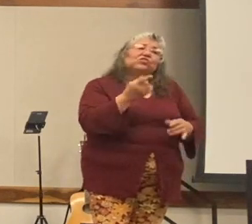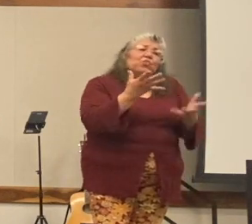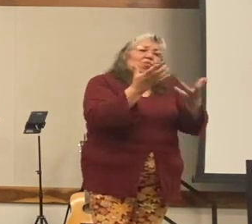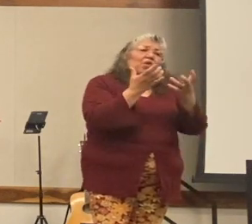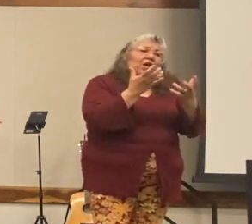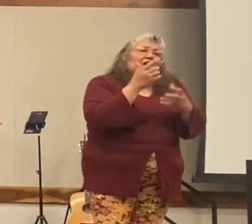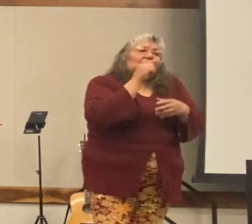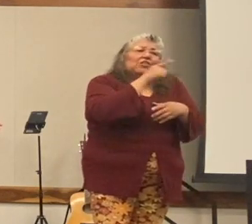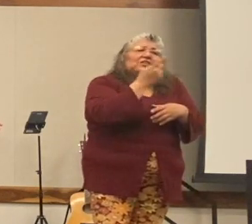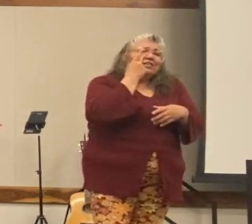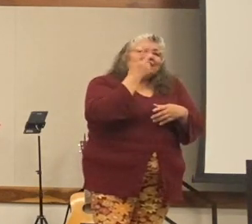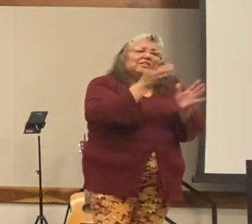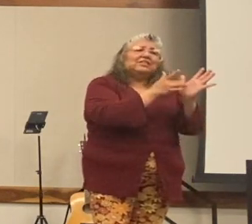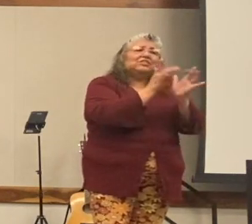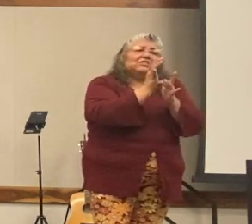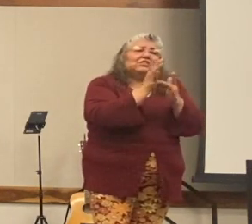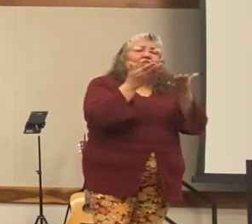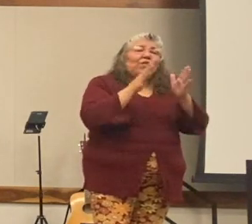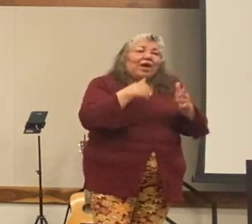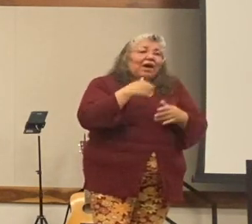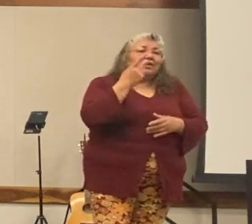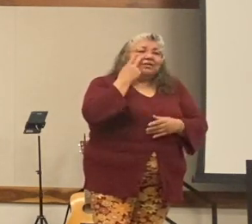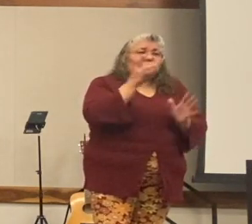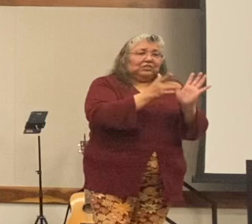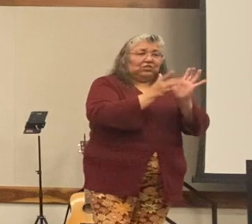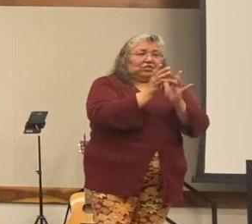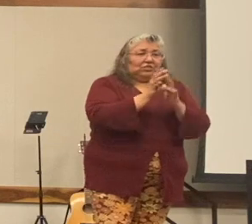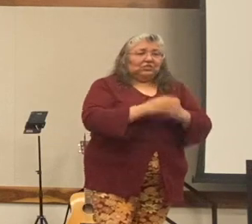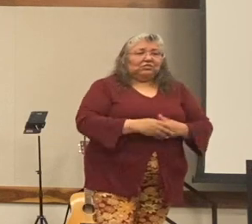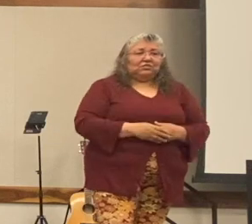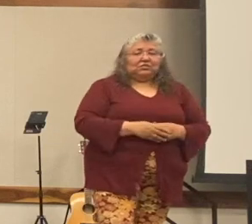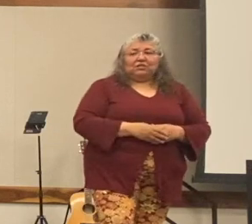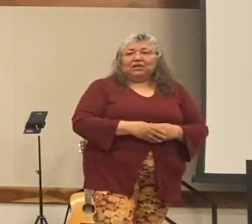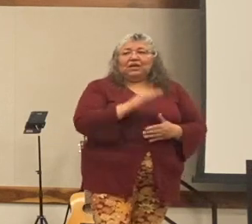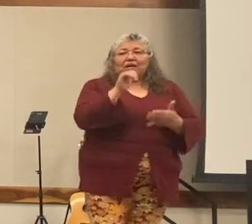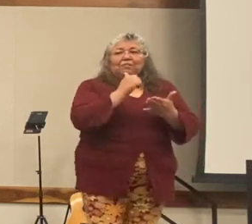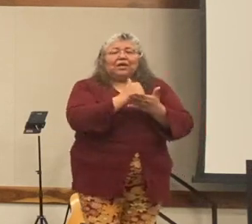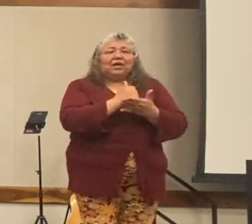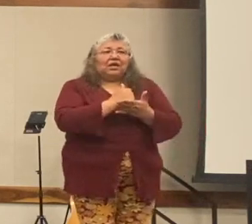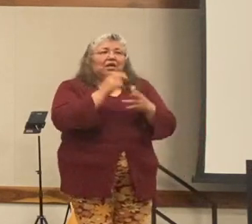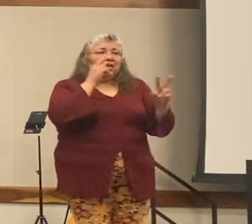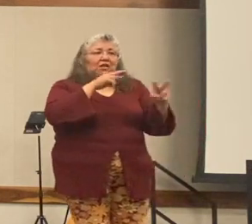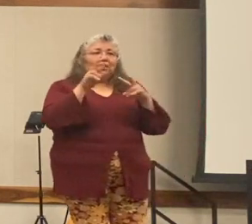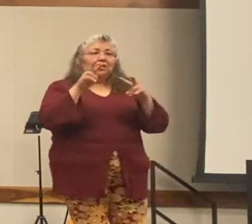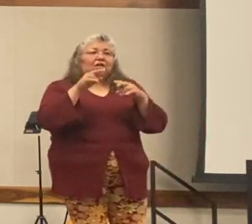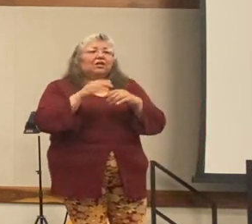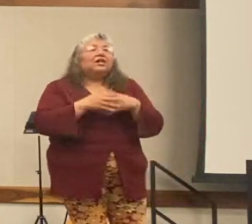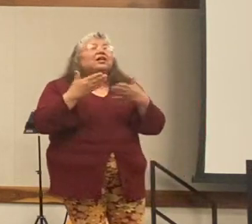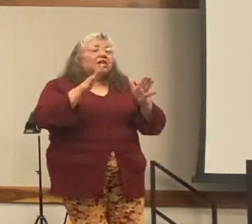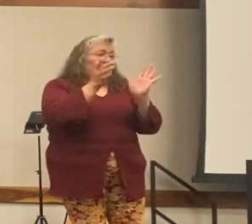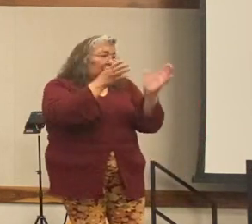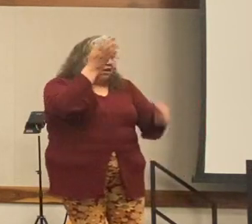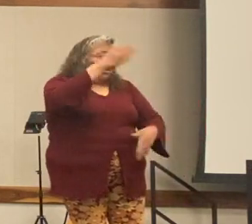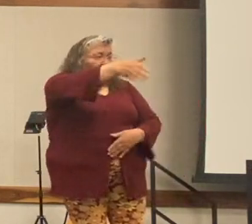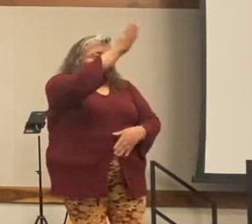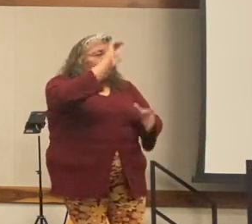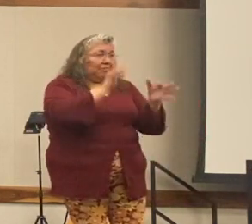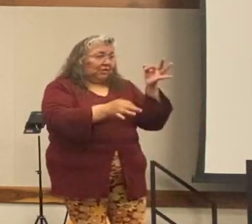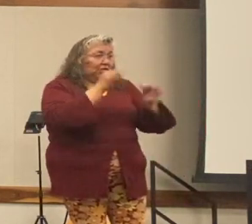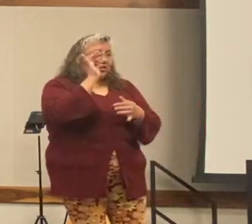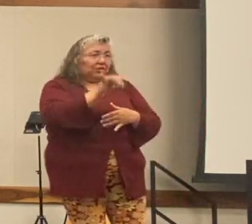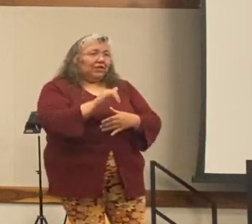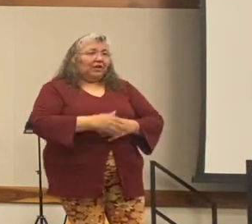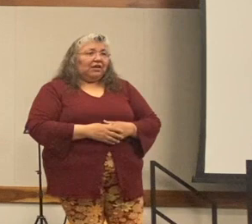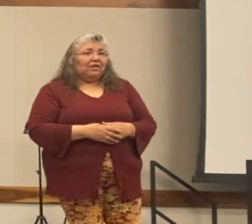her to see Jesus the way I see Jesus. Amen. Turn to your neighbor and say, let God be the judge of that. Let God be the judge of